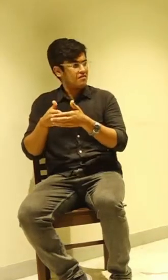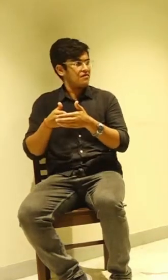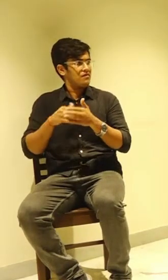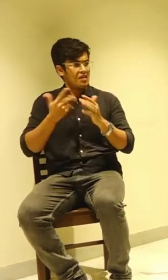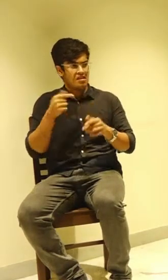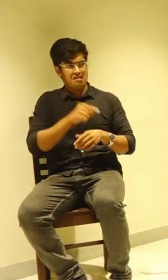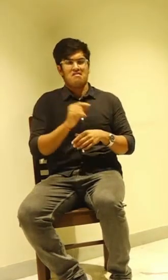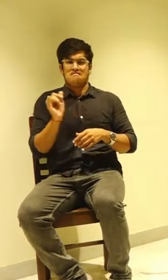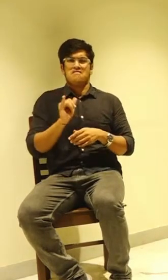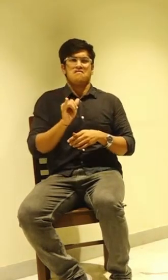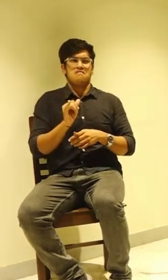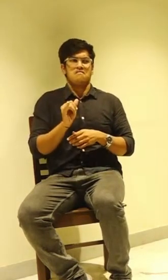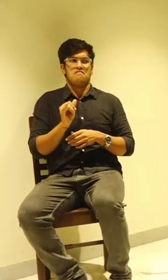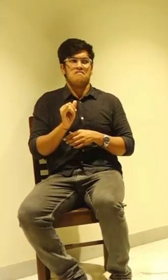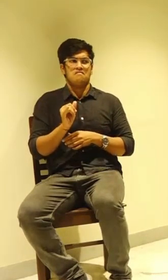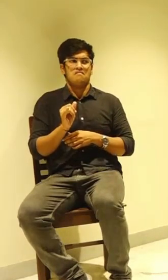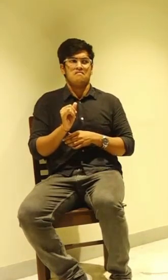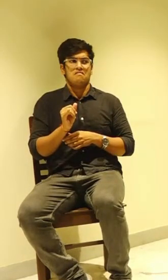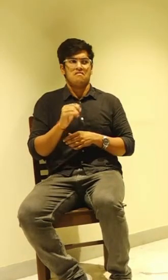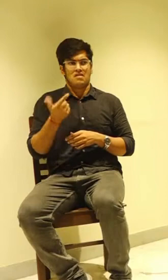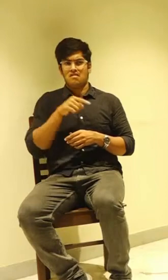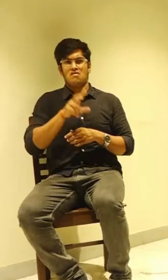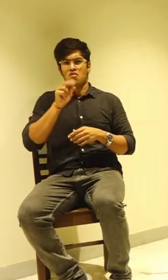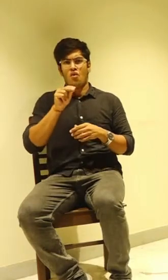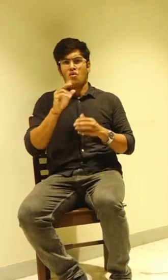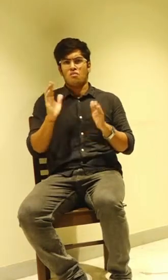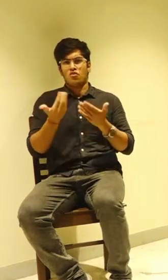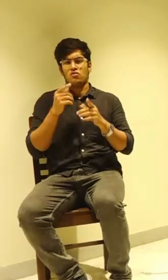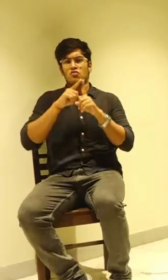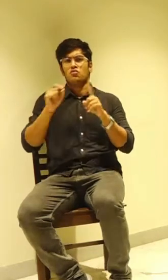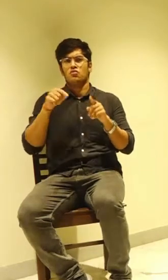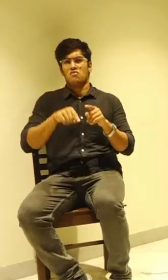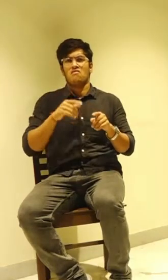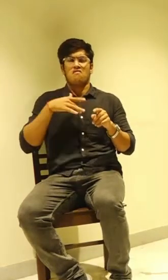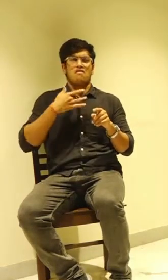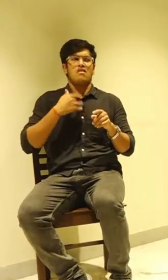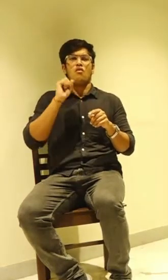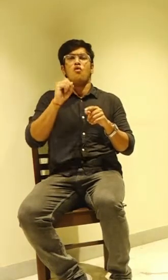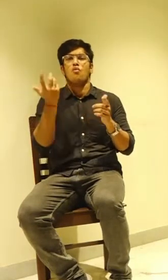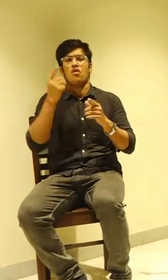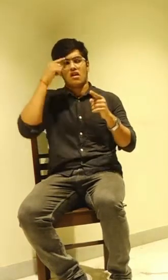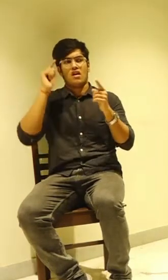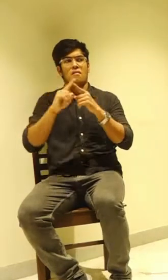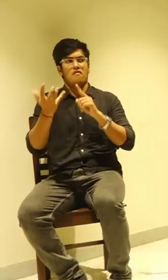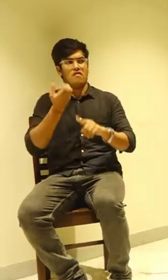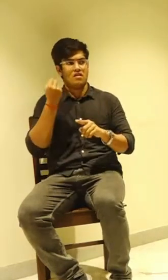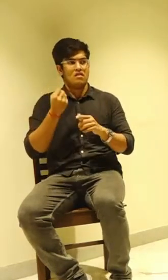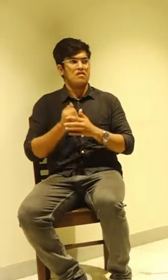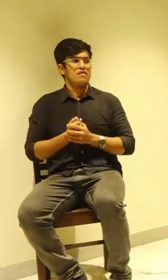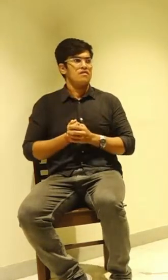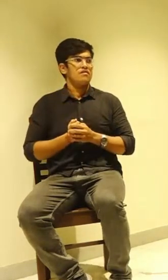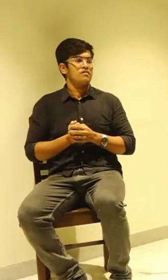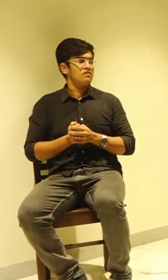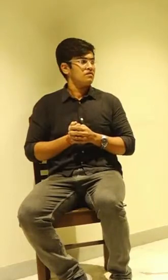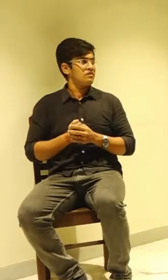a sense of it's not possible to do it, it's kind of futile to try and find out their motives? Or would you feel like in